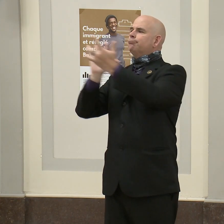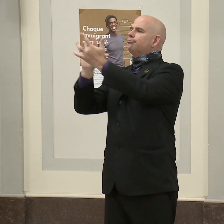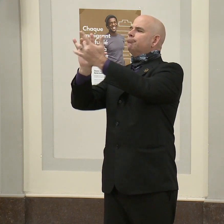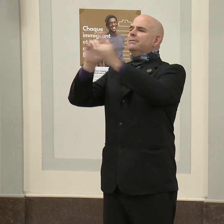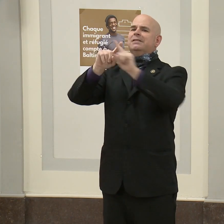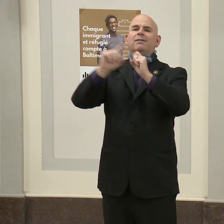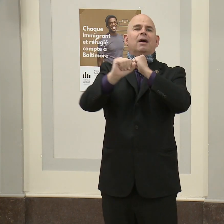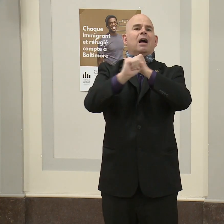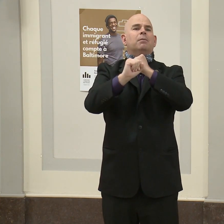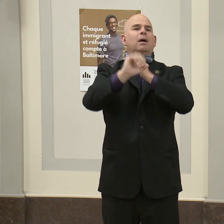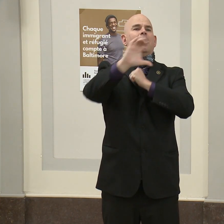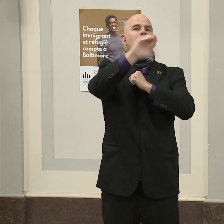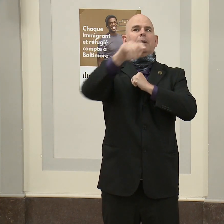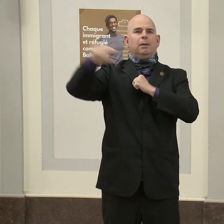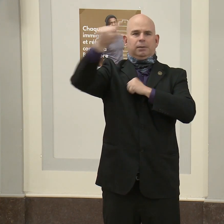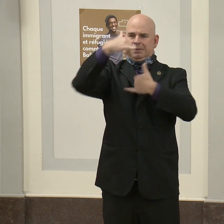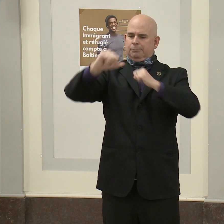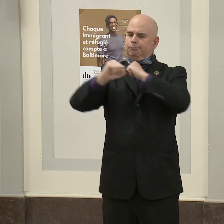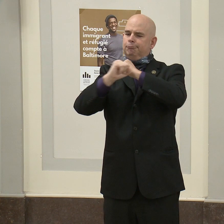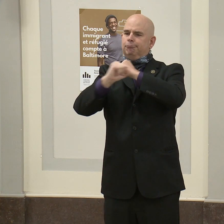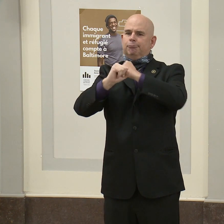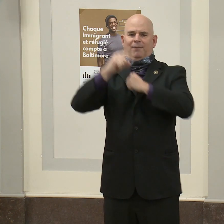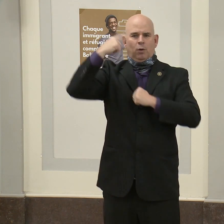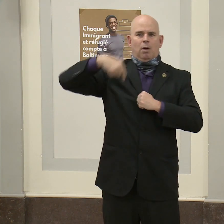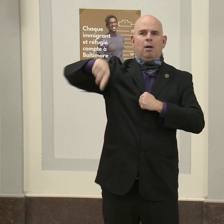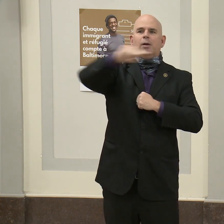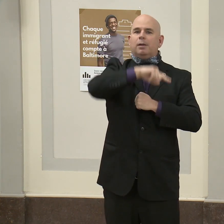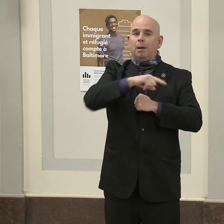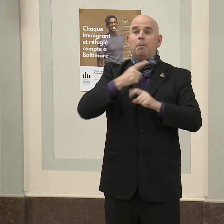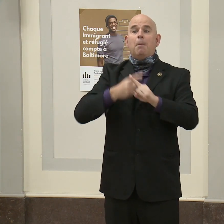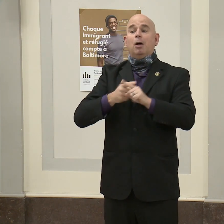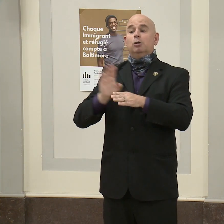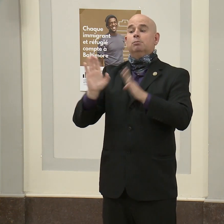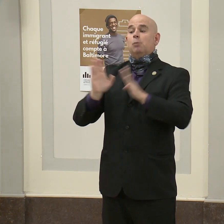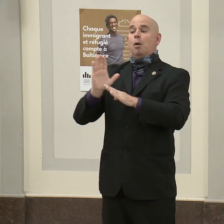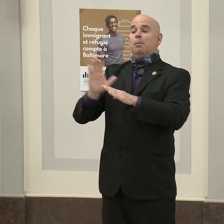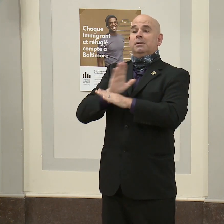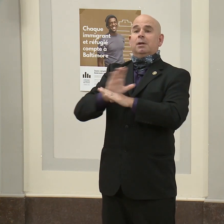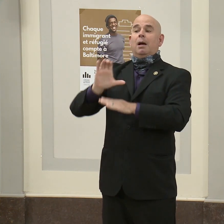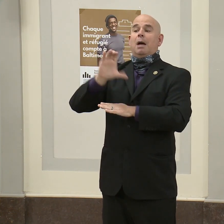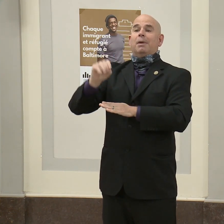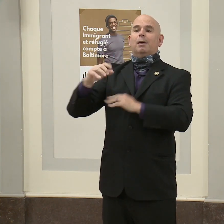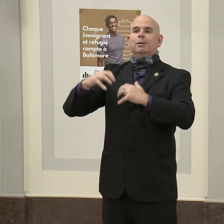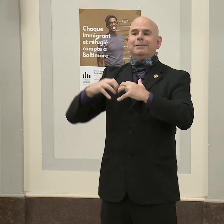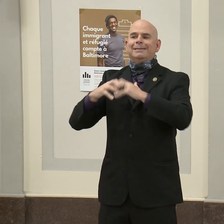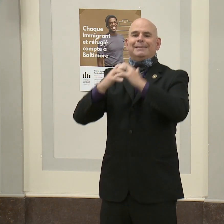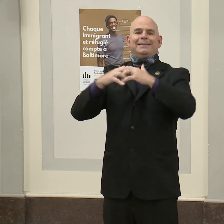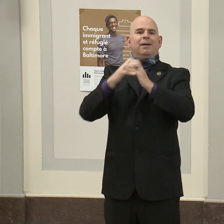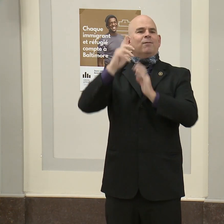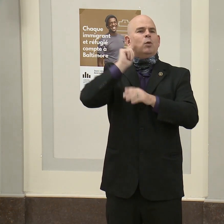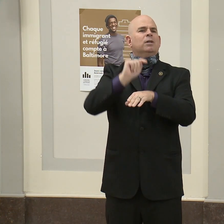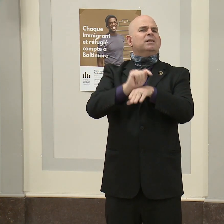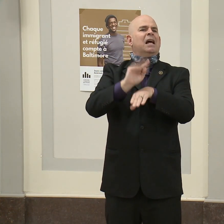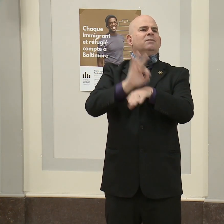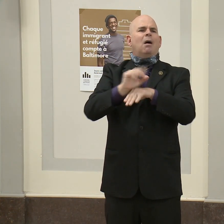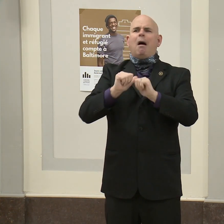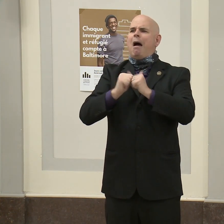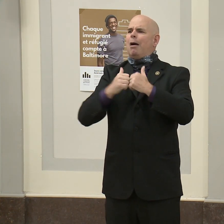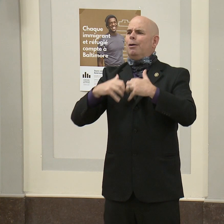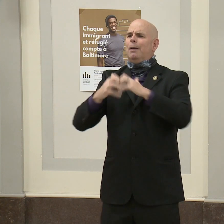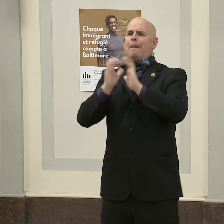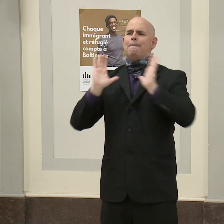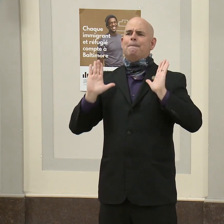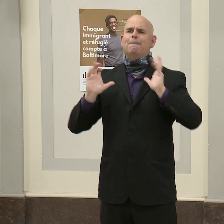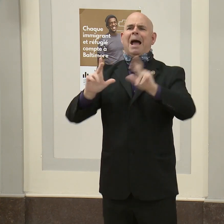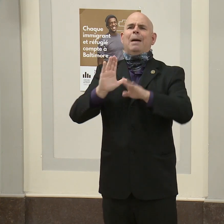Small Business Assistance Initiative and the COVID-19 Small Business Task Force, which represent the first steps of many in Baltimore's